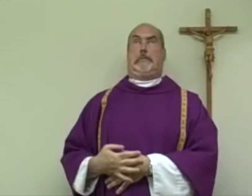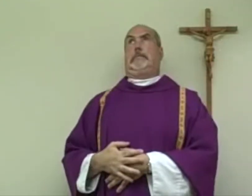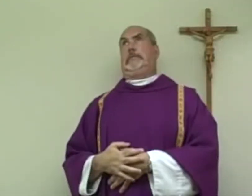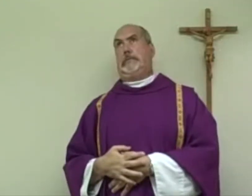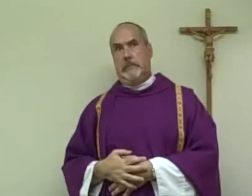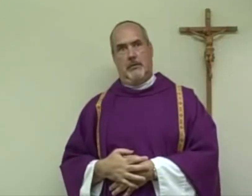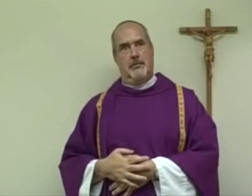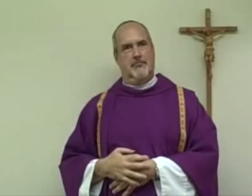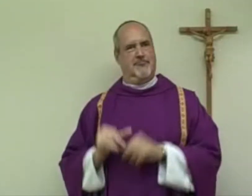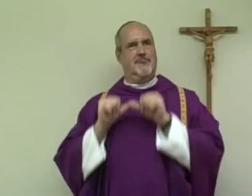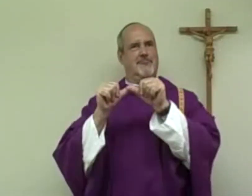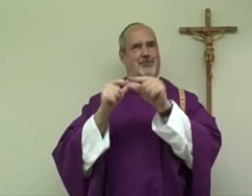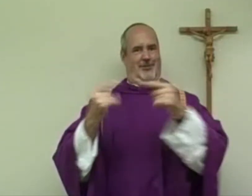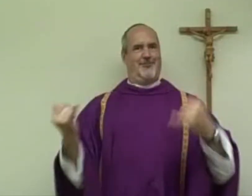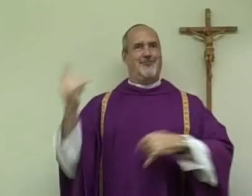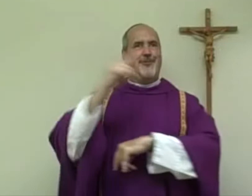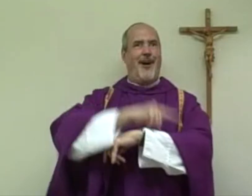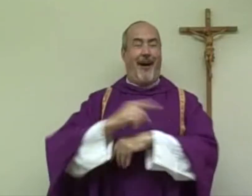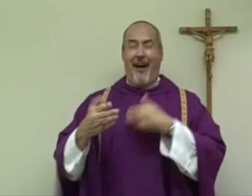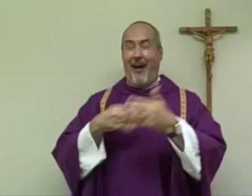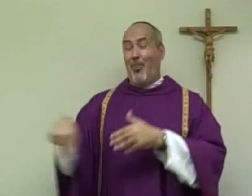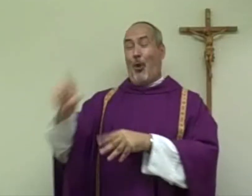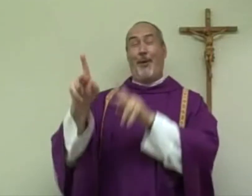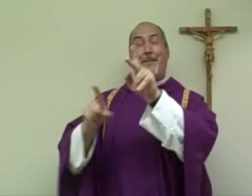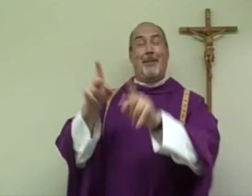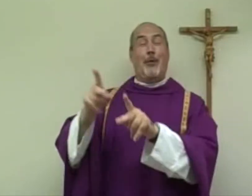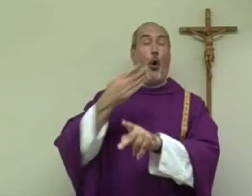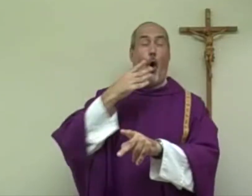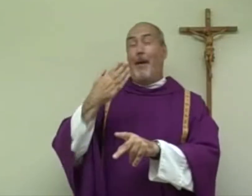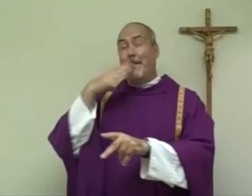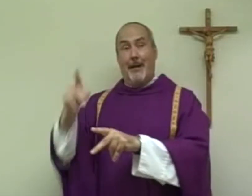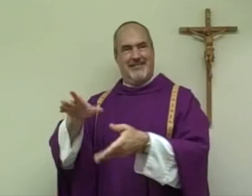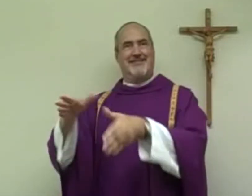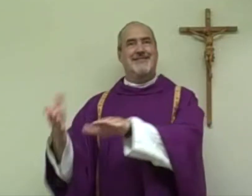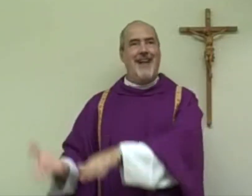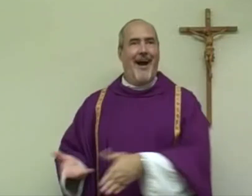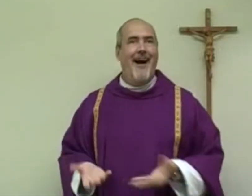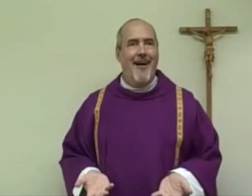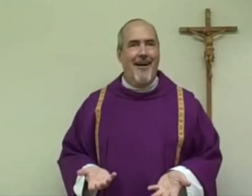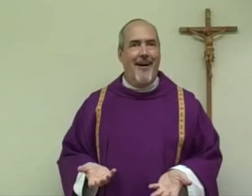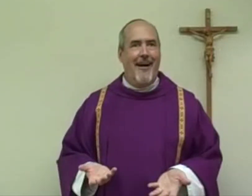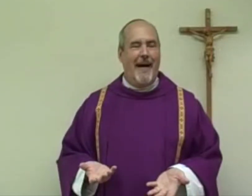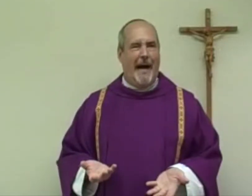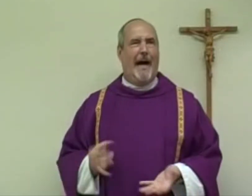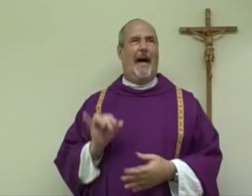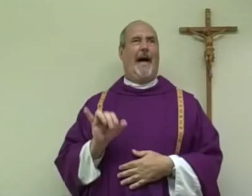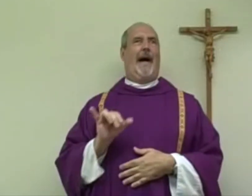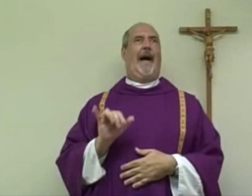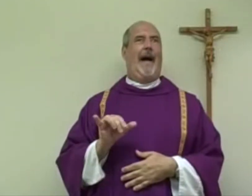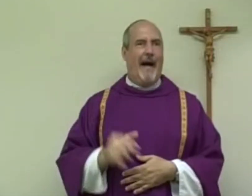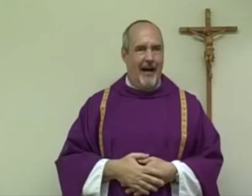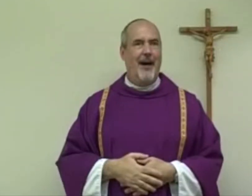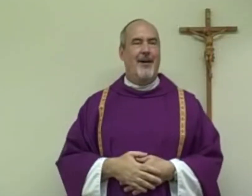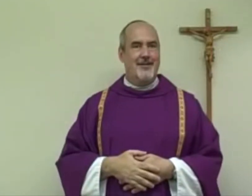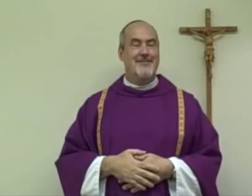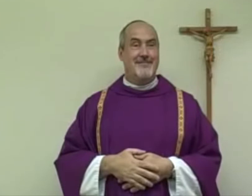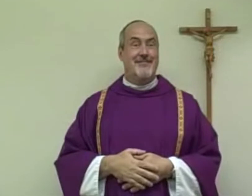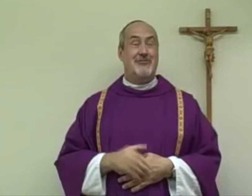some of them were great, some of them weren't so great. But even today, some of those great or not so great people